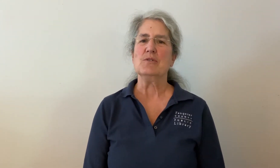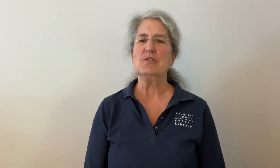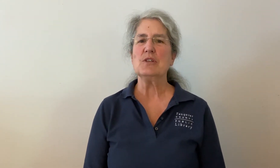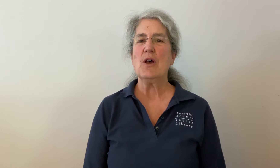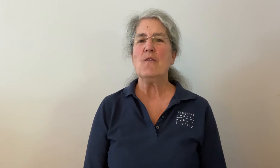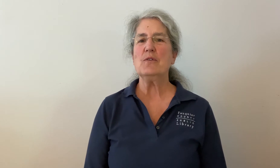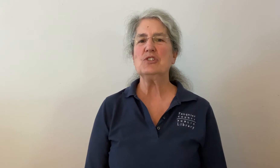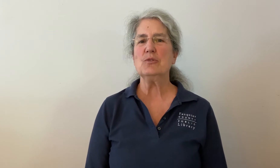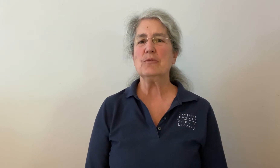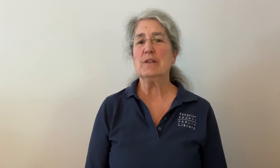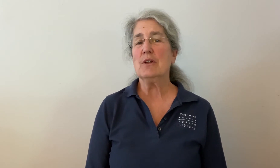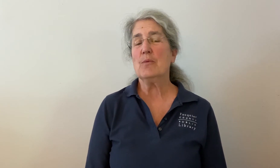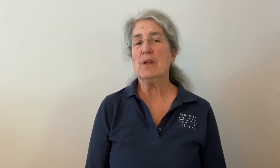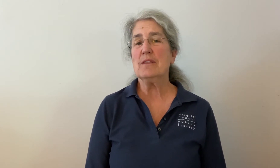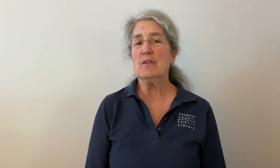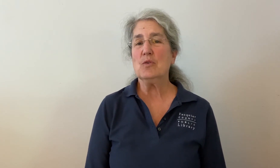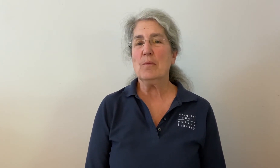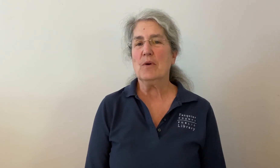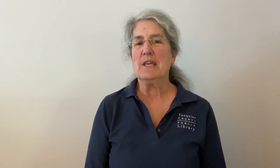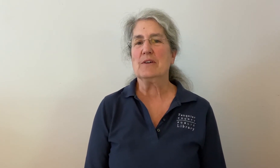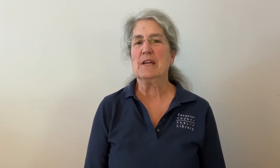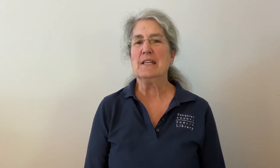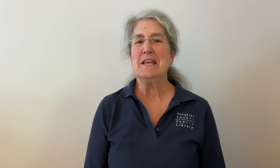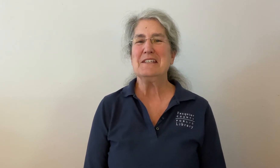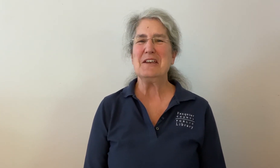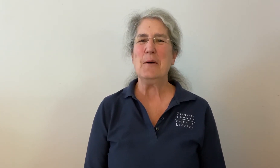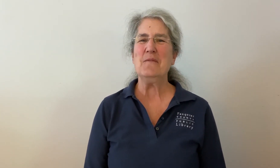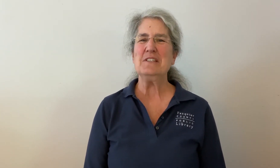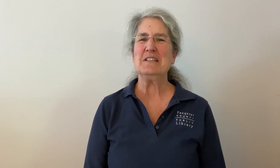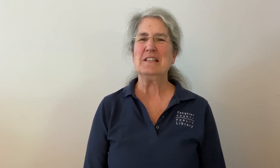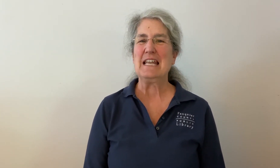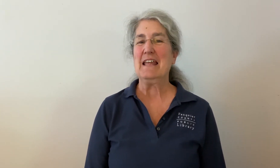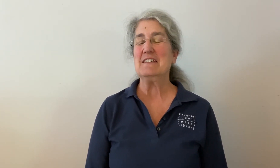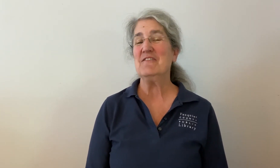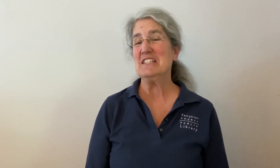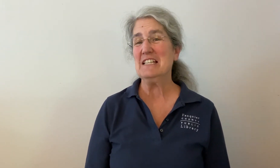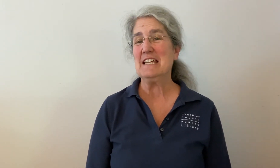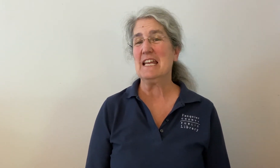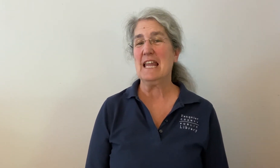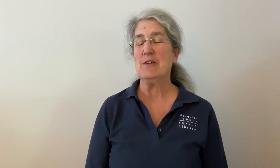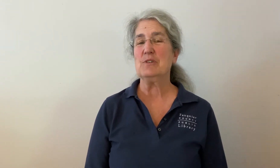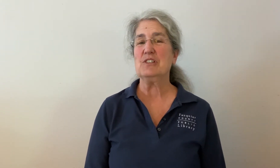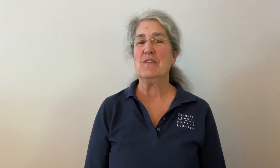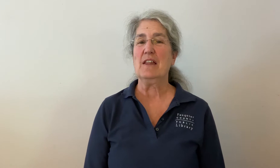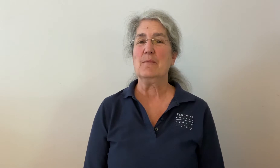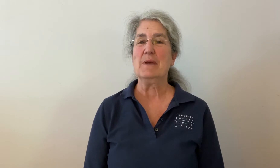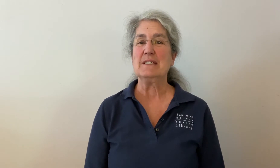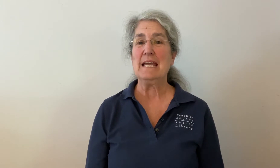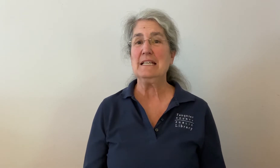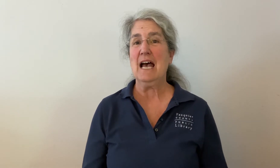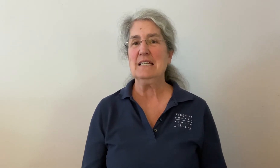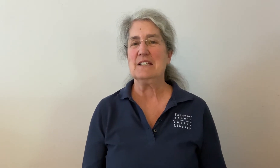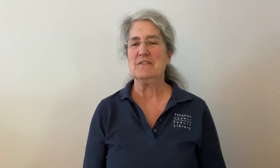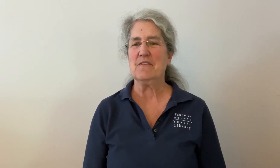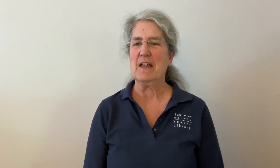used for children with normal hearing to help facilitate language development and cognitive